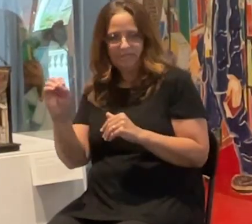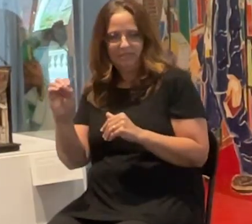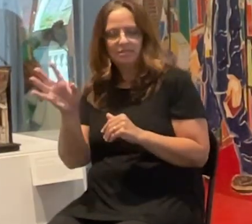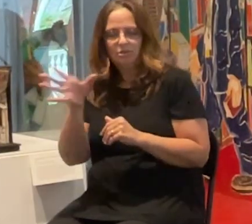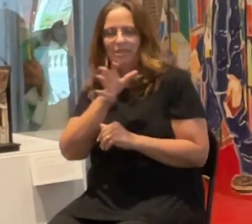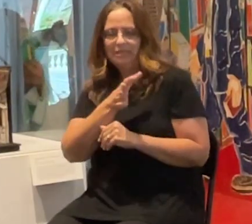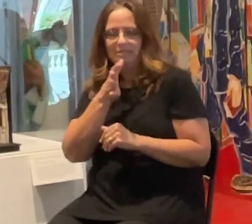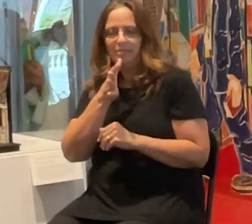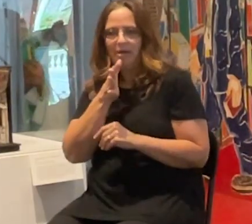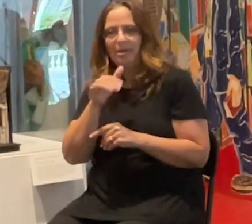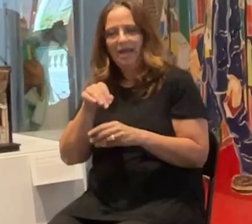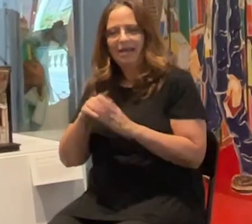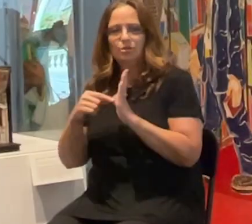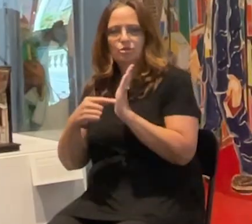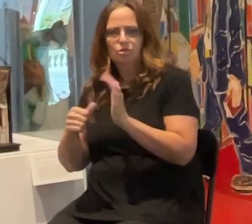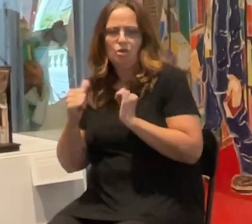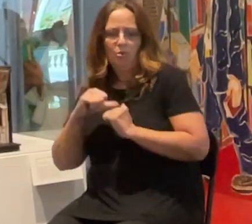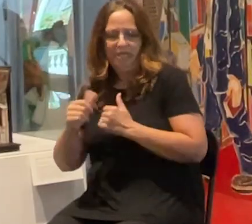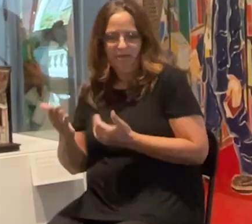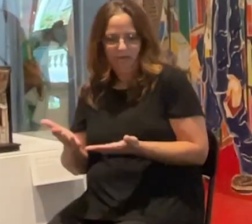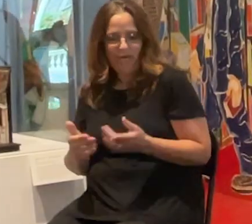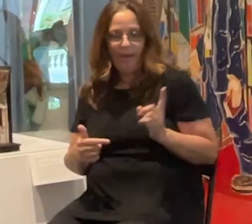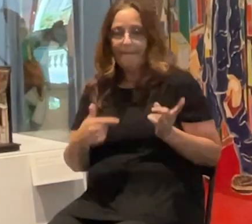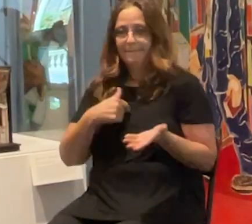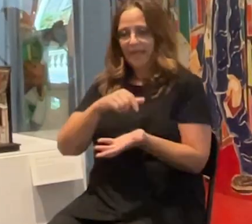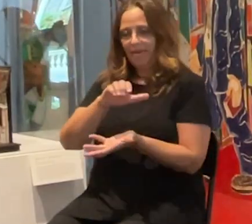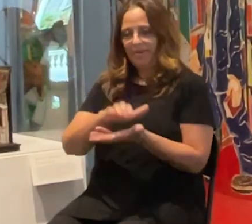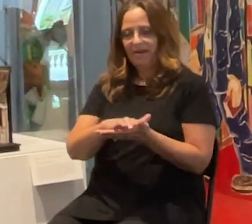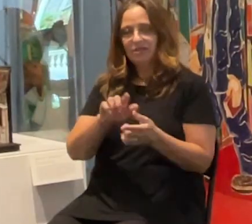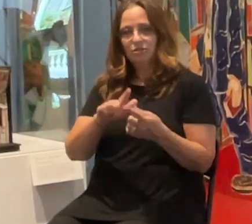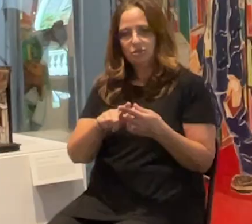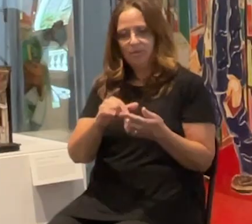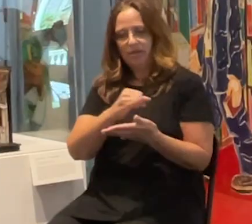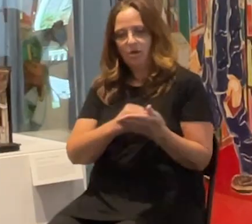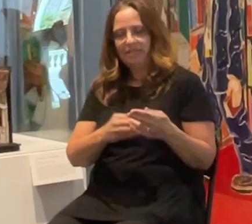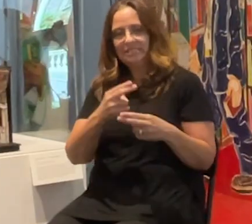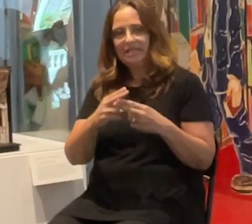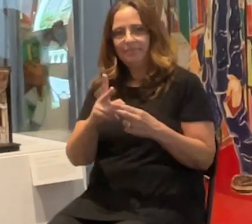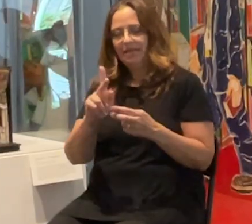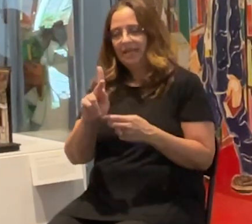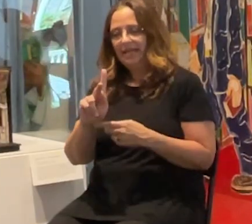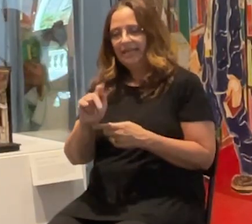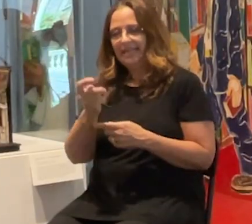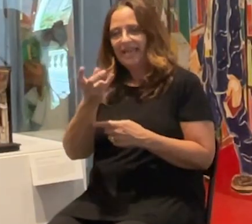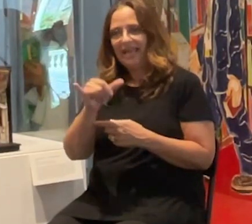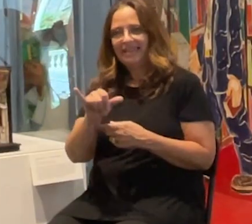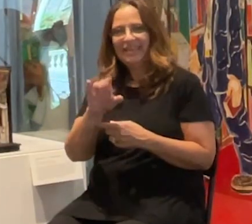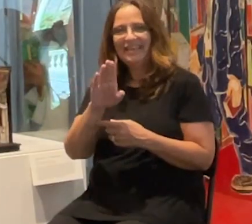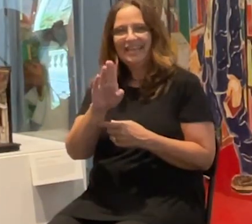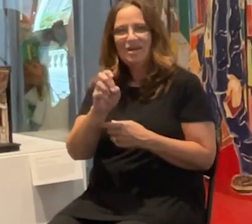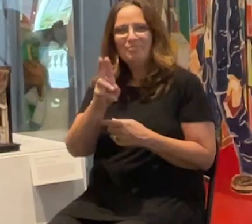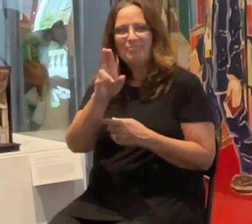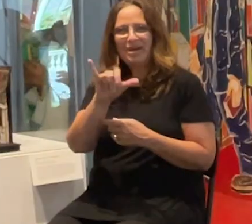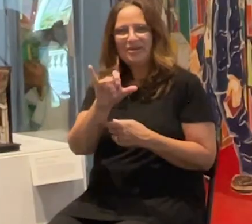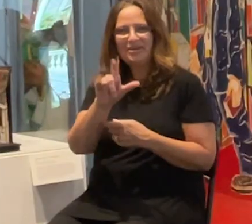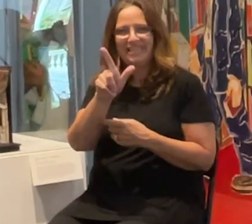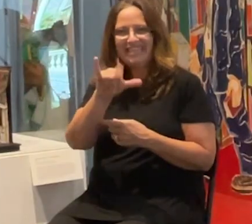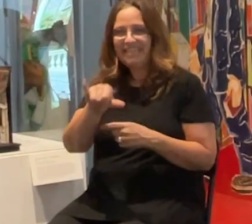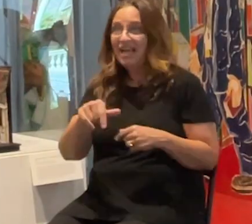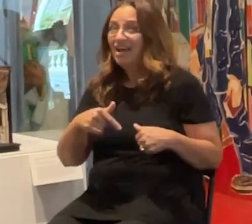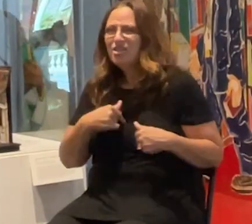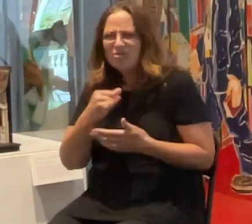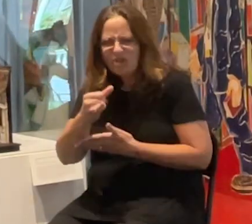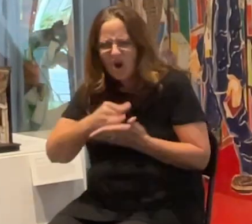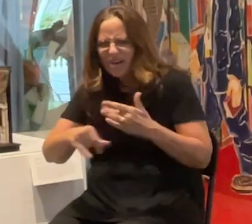2000s. So, you know, I'm married to an artist, Kathy Butterly. They're everywhere. You